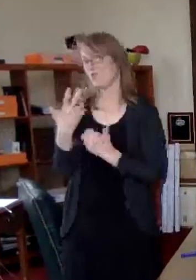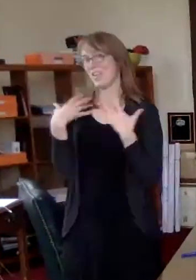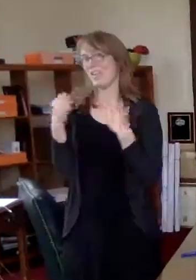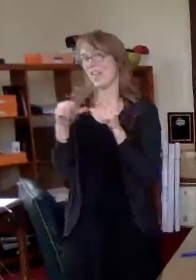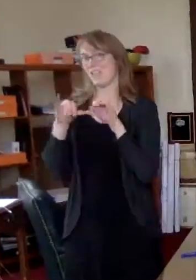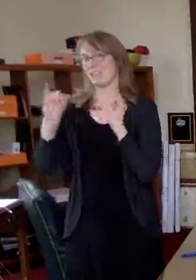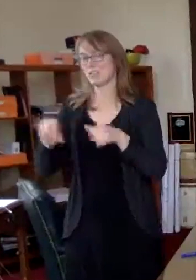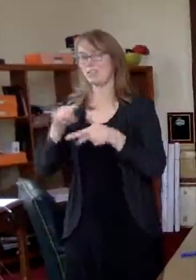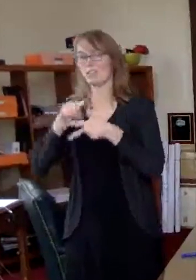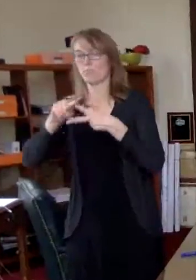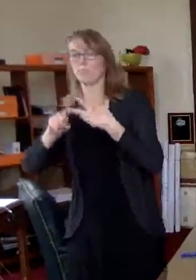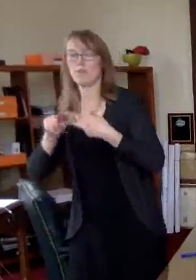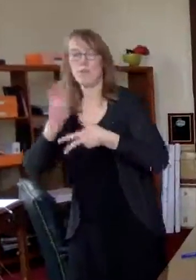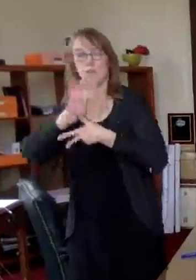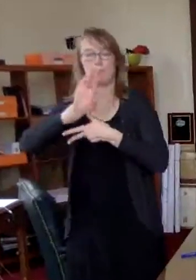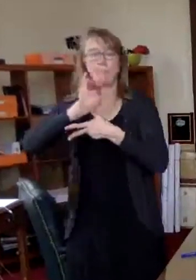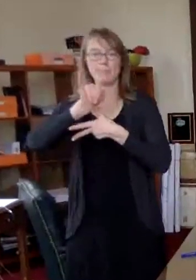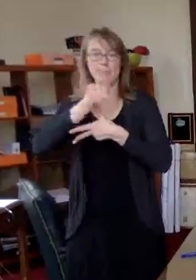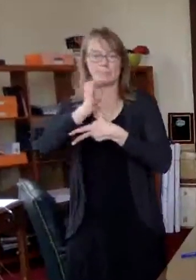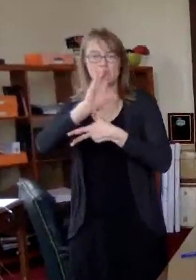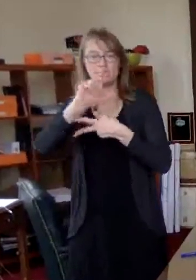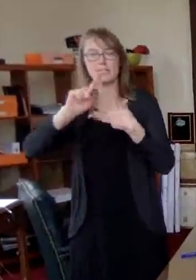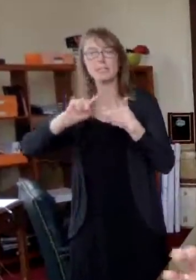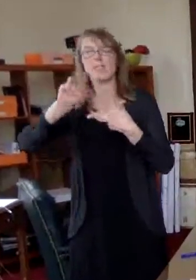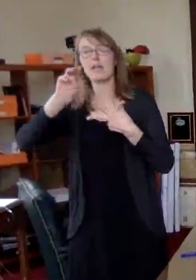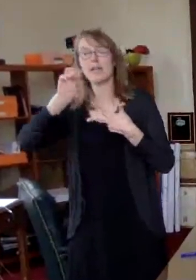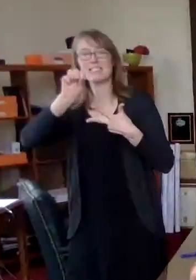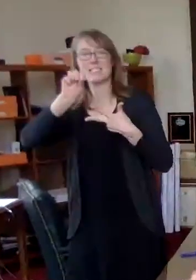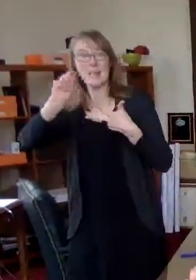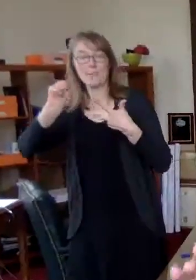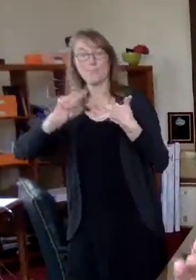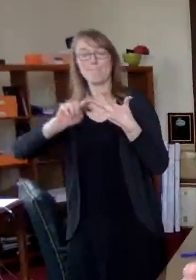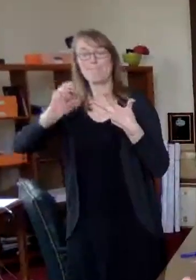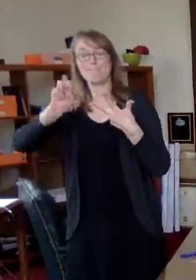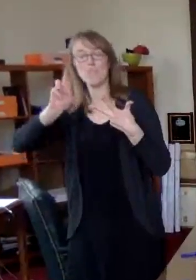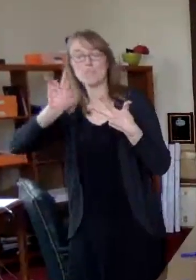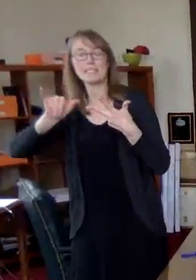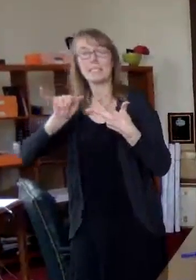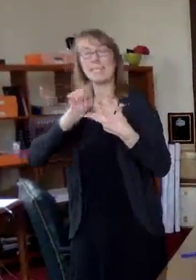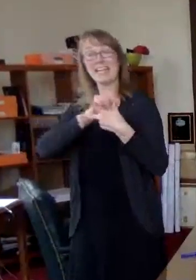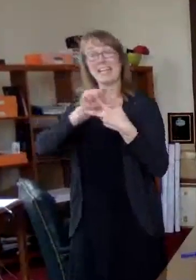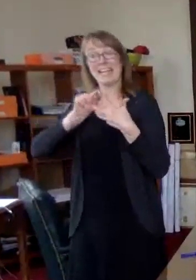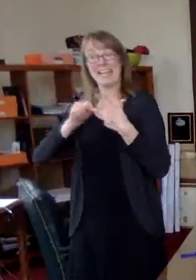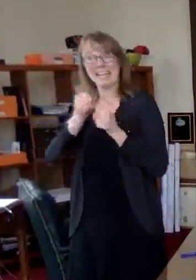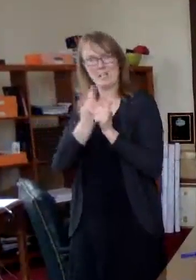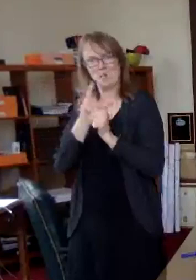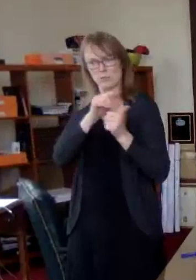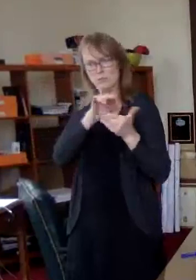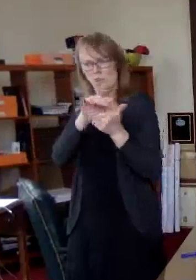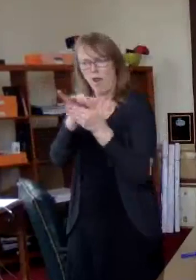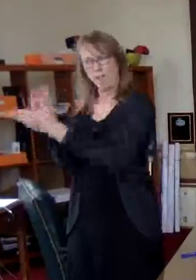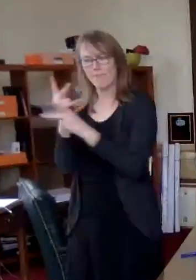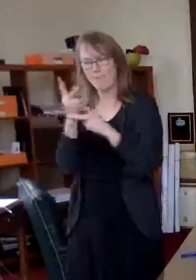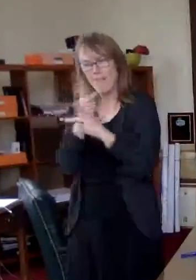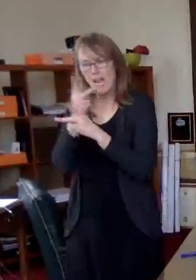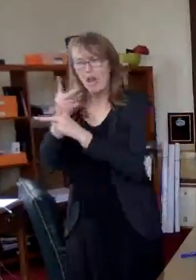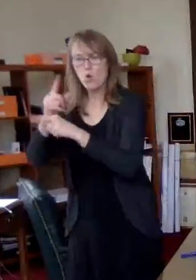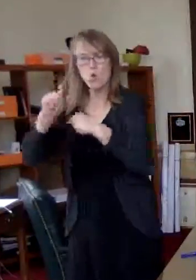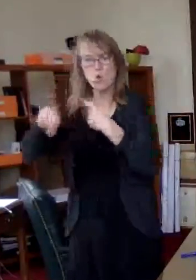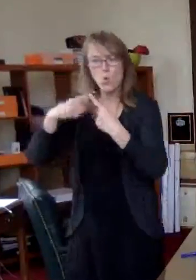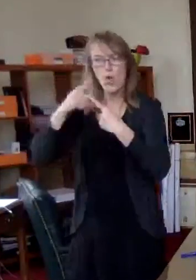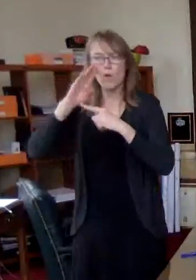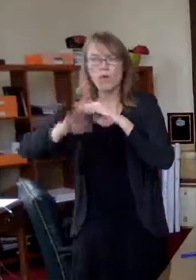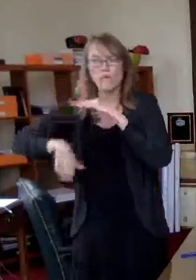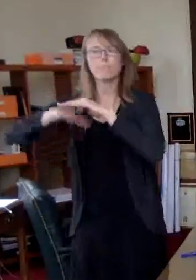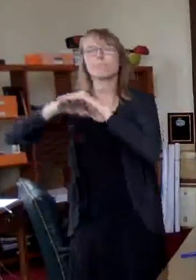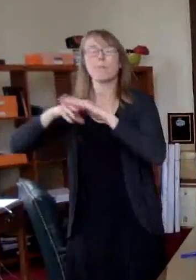are all doing modeling for when will the peak hit. They don't know for